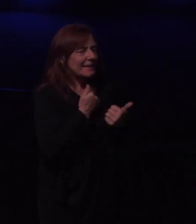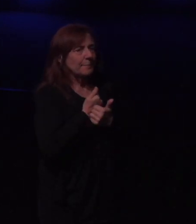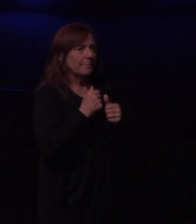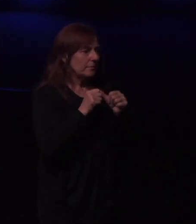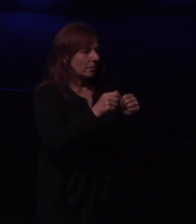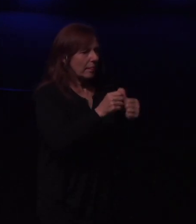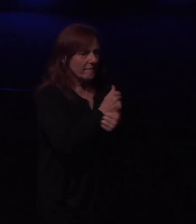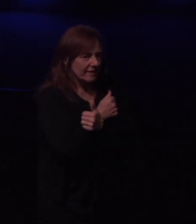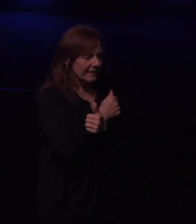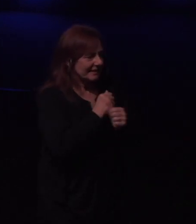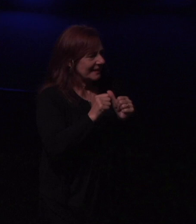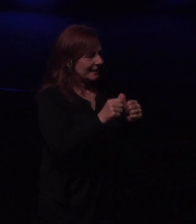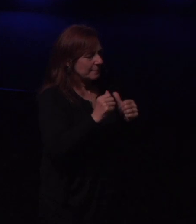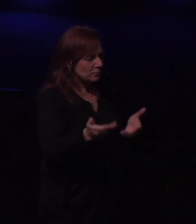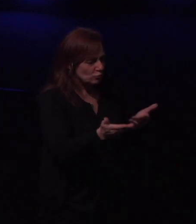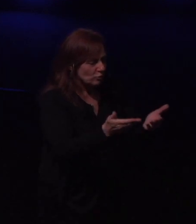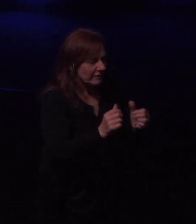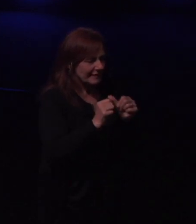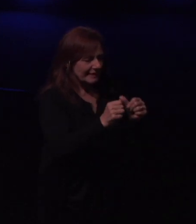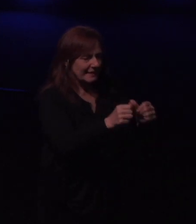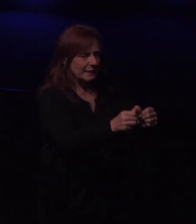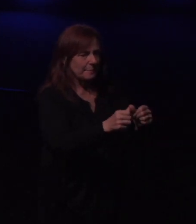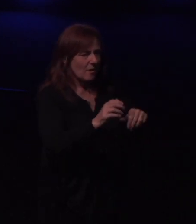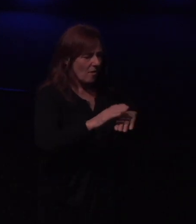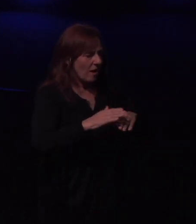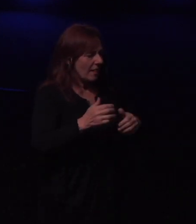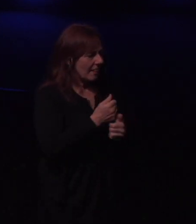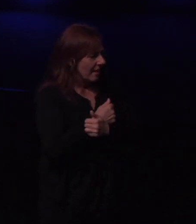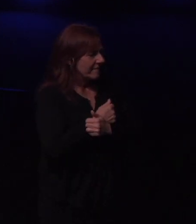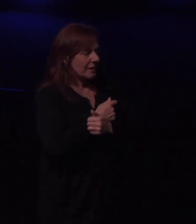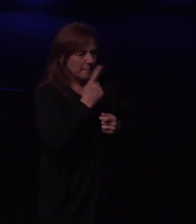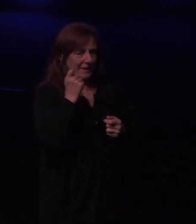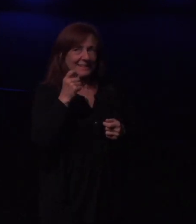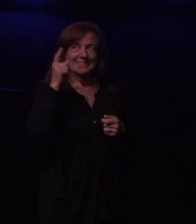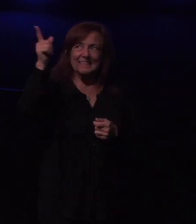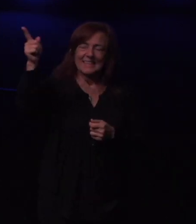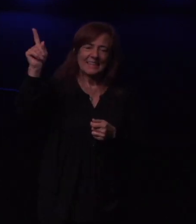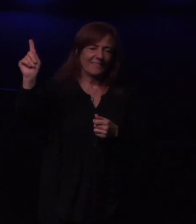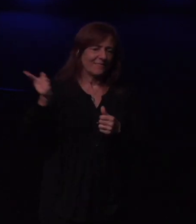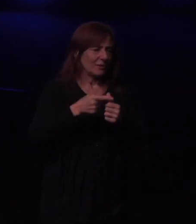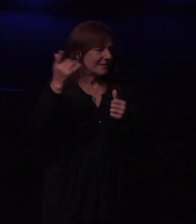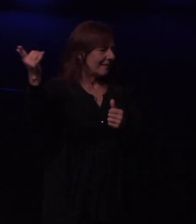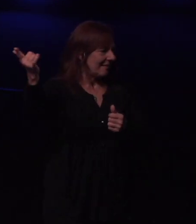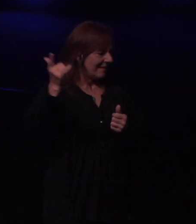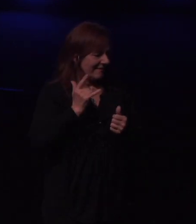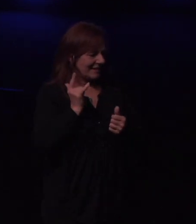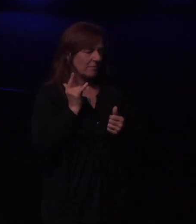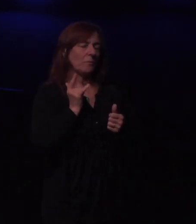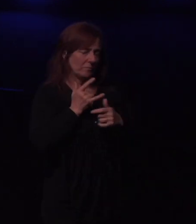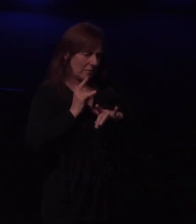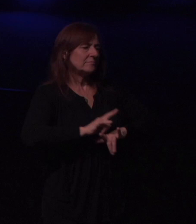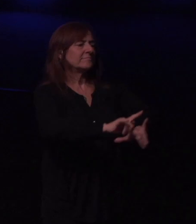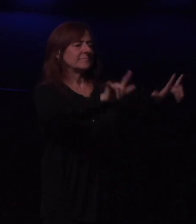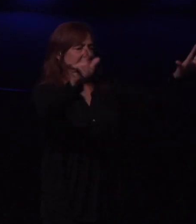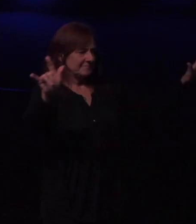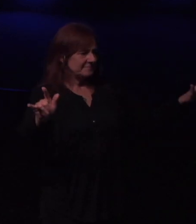loving. Keep serving. Keep on loving because he first loved